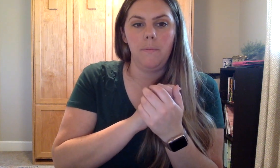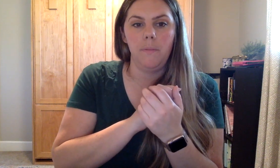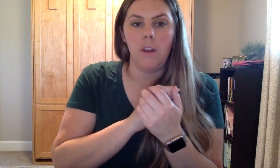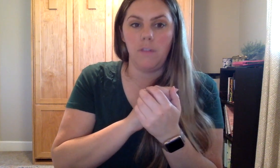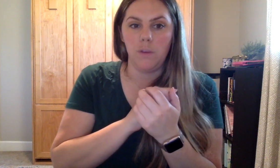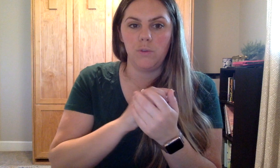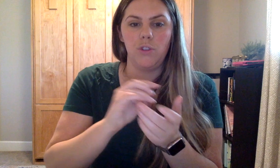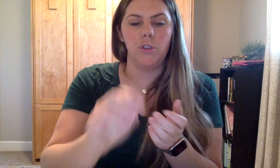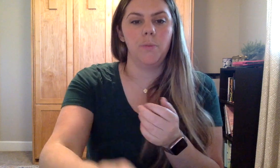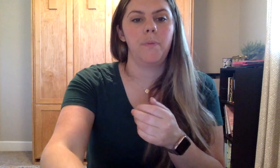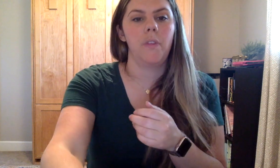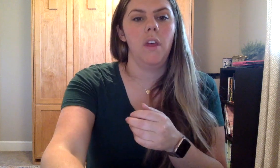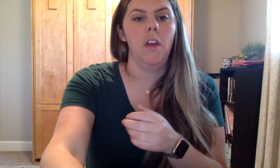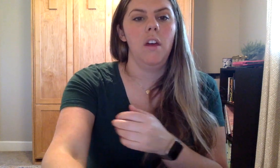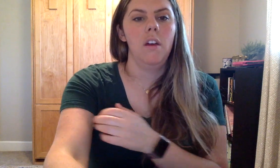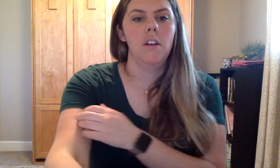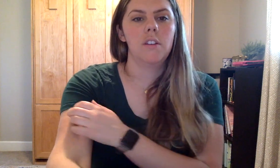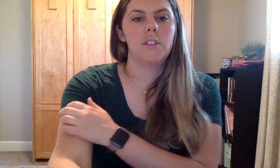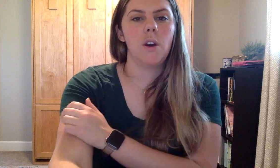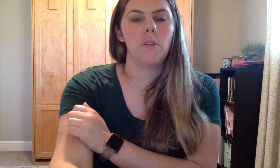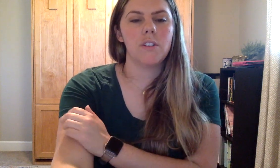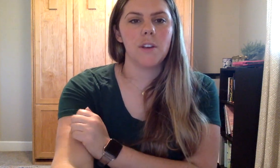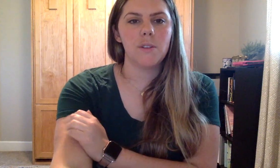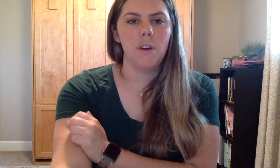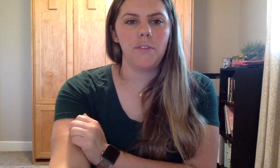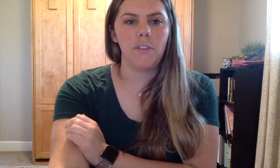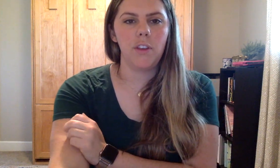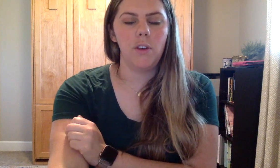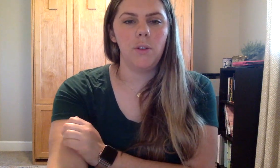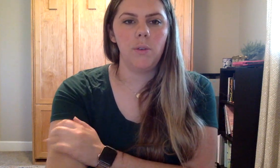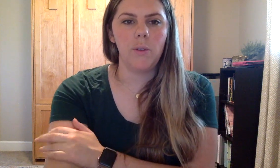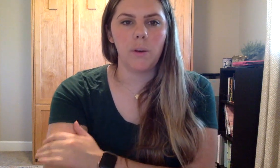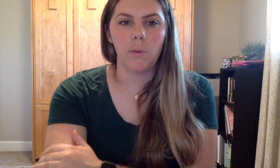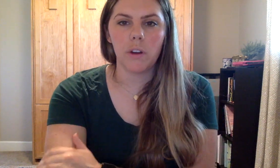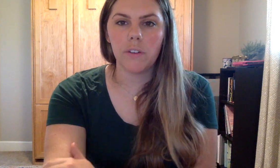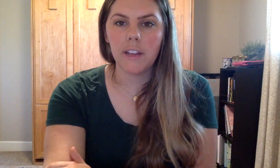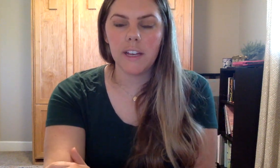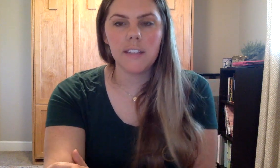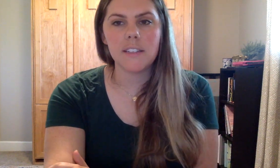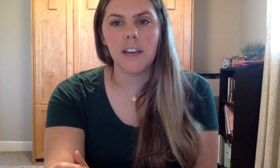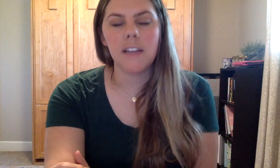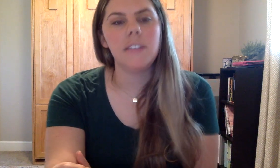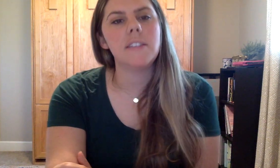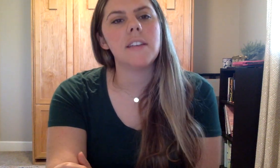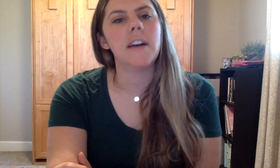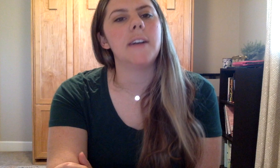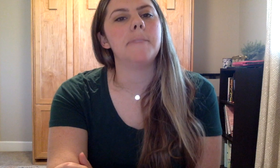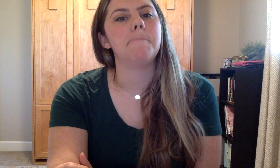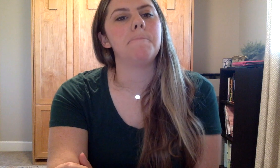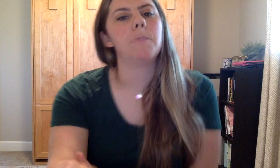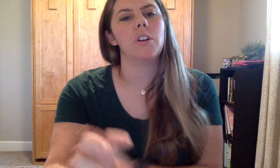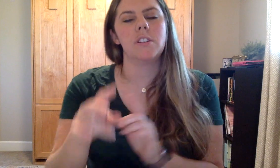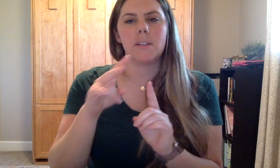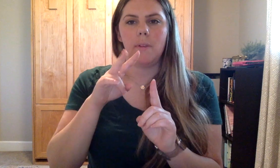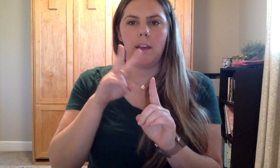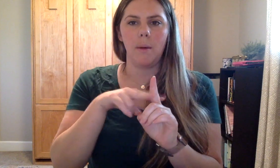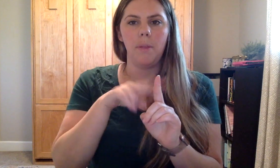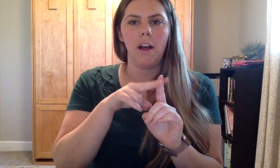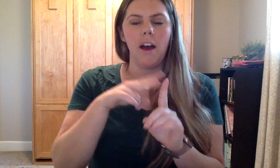None of those do. So there's also a few like work-related signs. We already talked about like apply